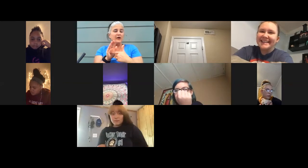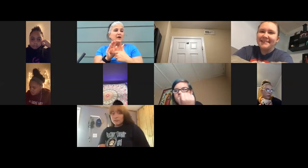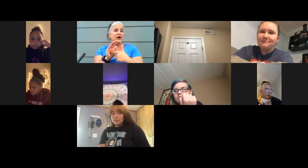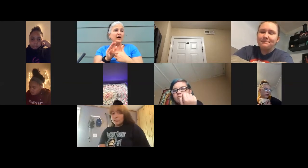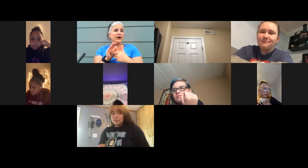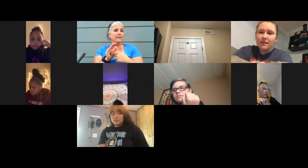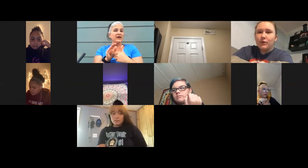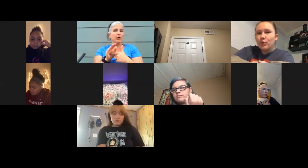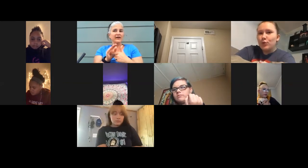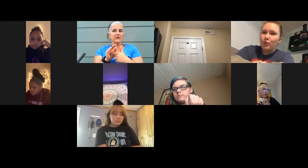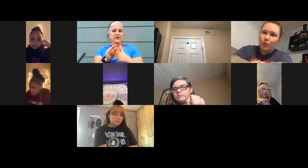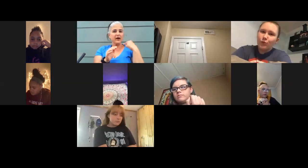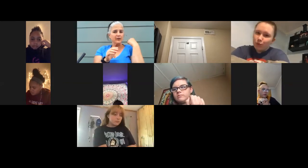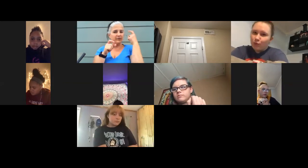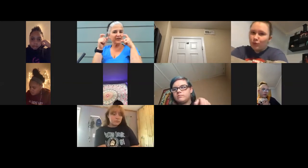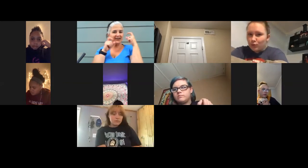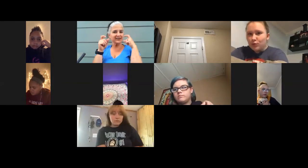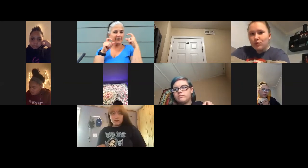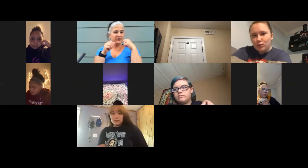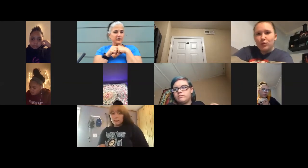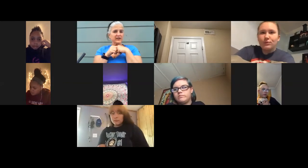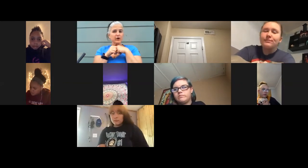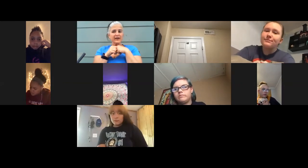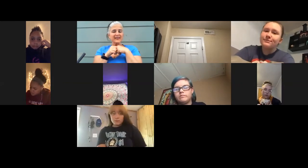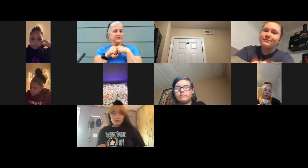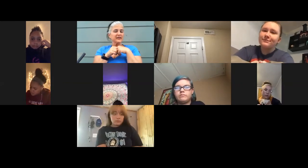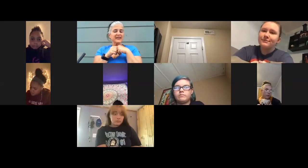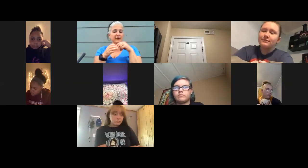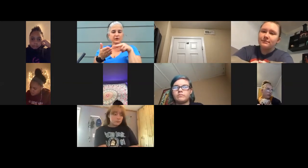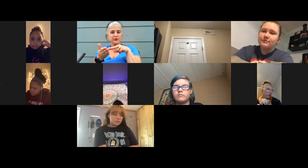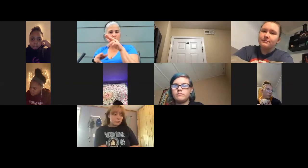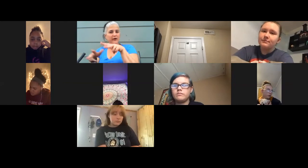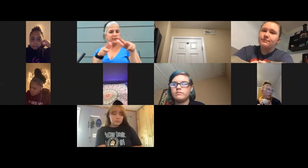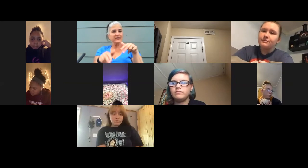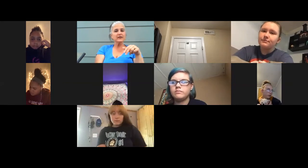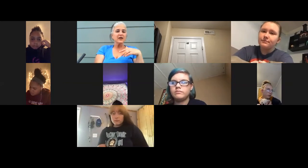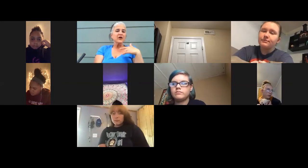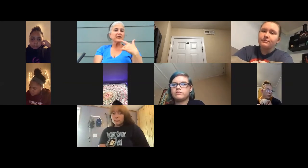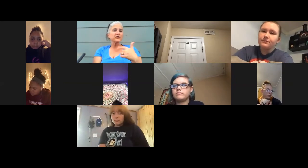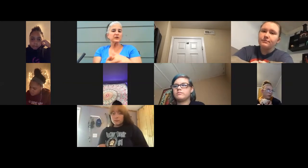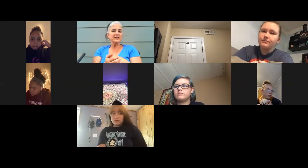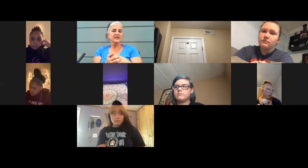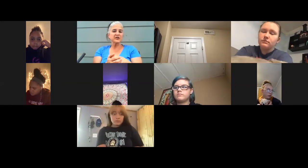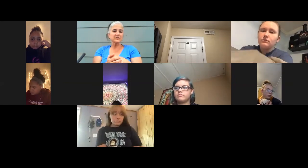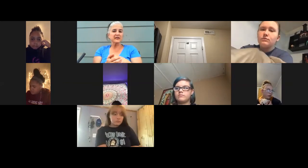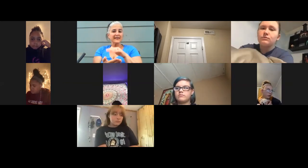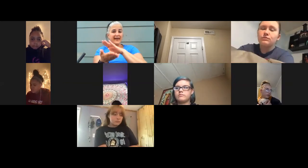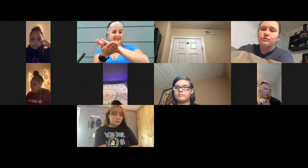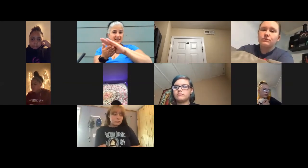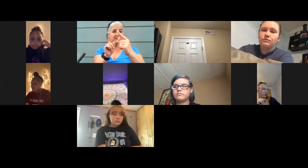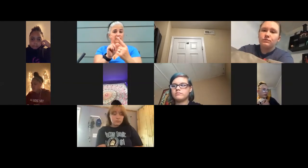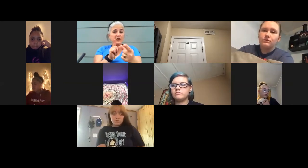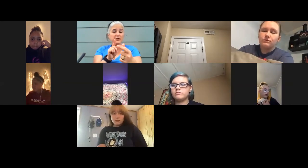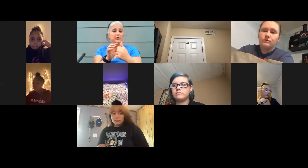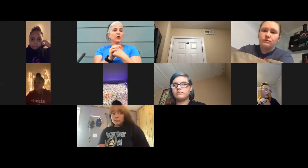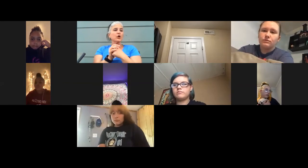in a show, or any of the face characters or any of the characters that are walking around, they usually teach to be like, hey,